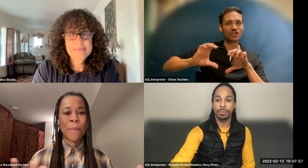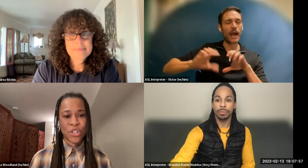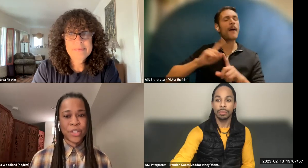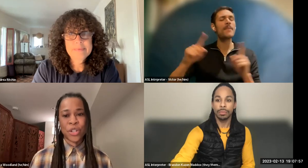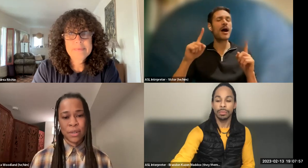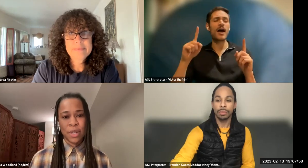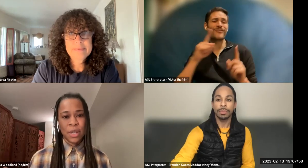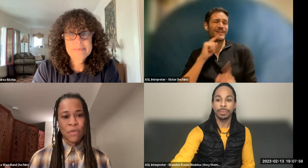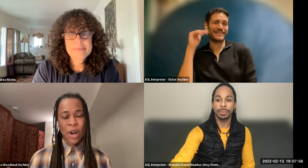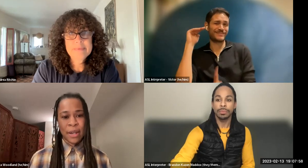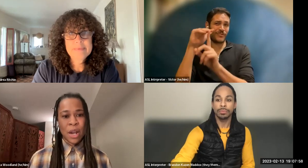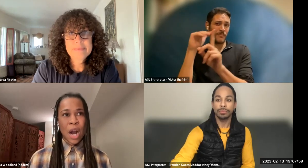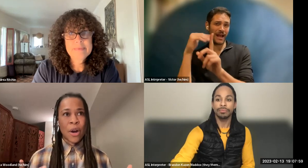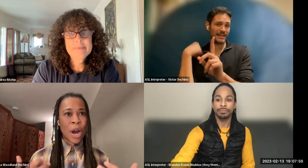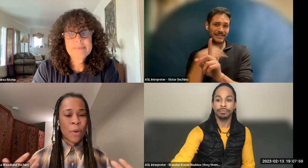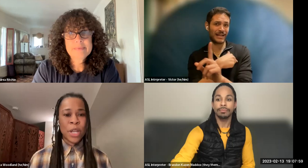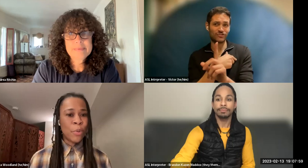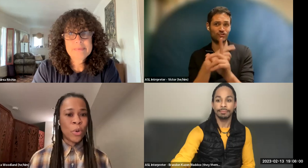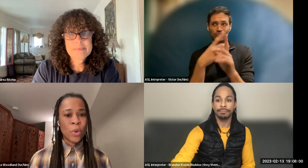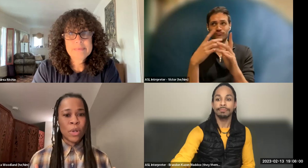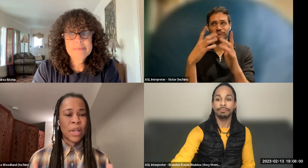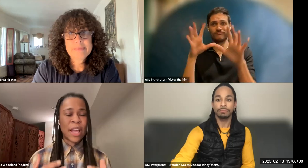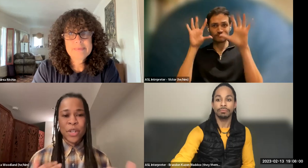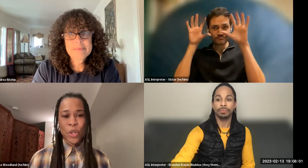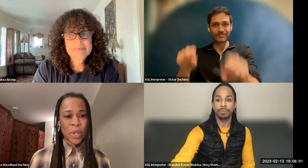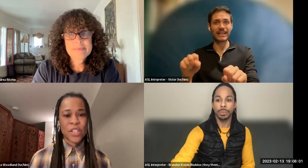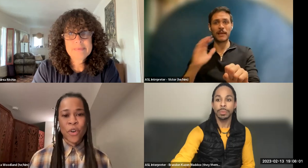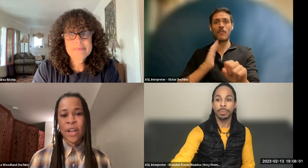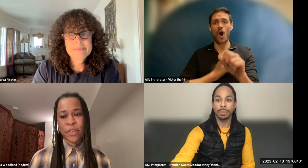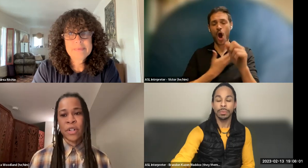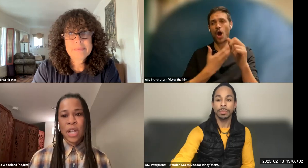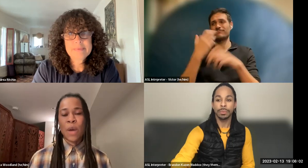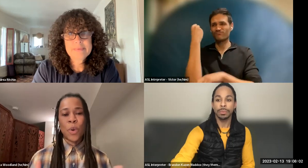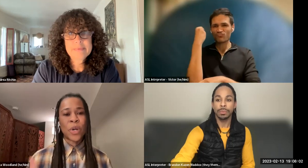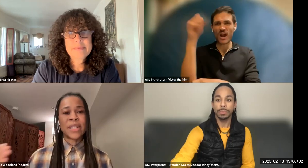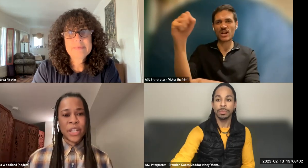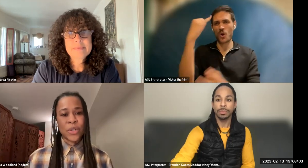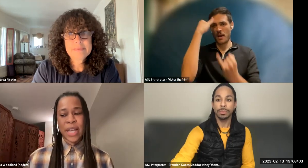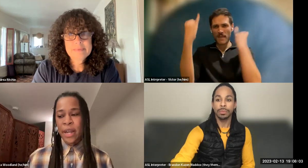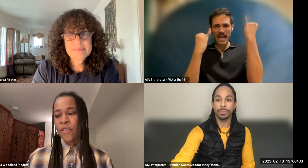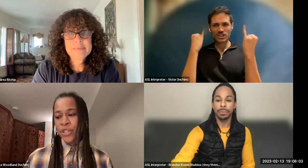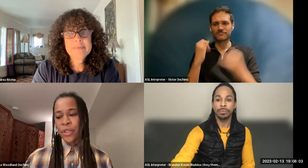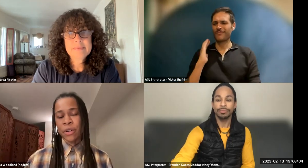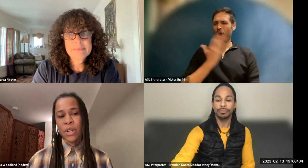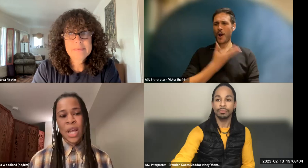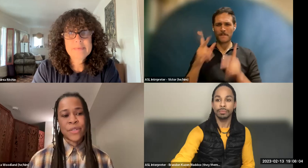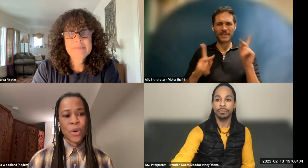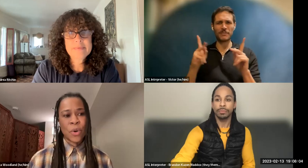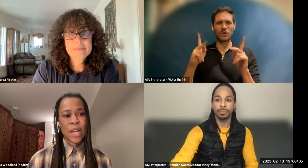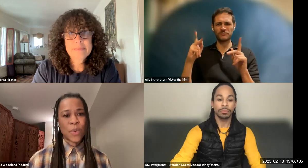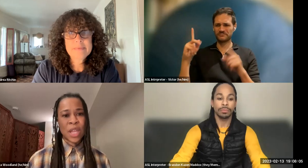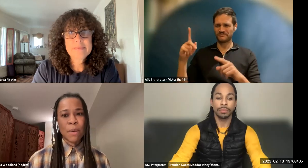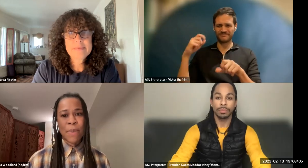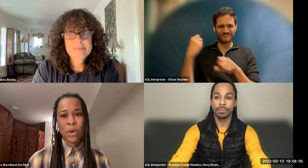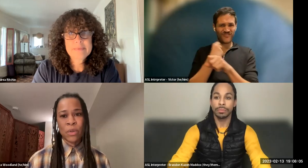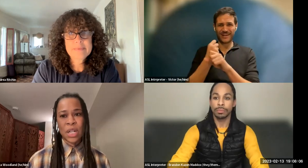our radical imagination, right? Our people have been doing this forever, and we will continue to take care of each other. And